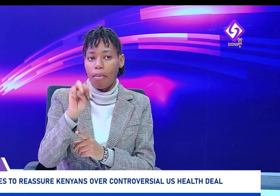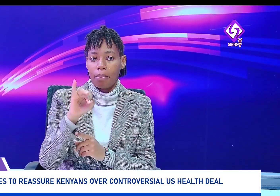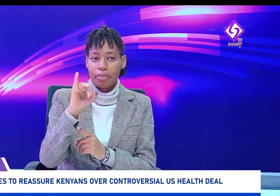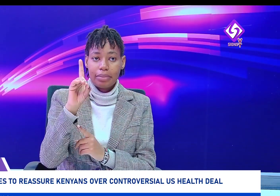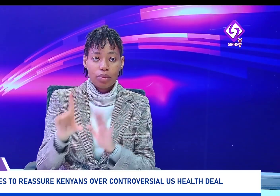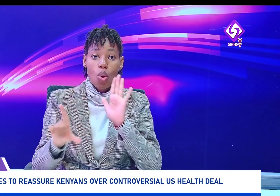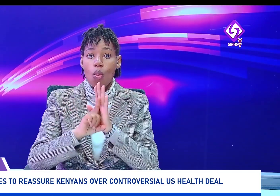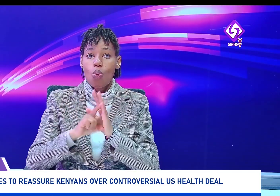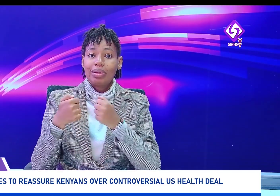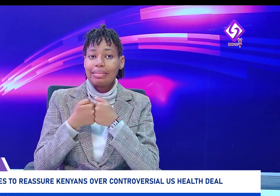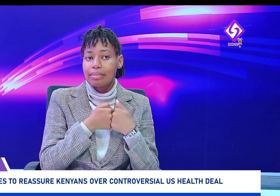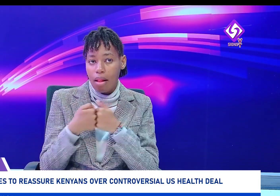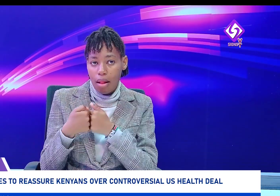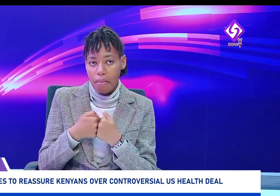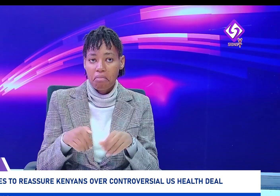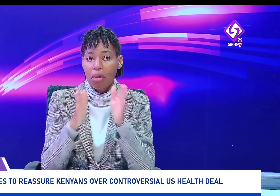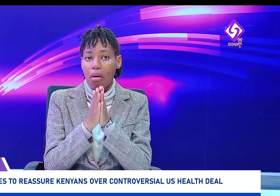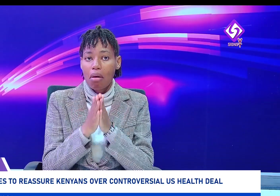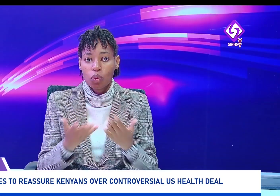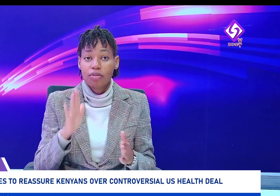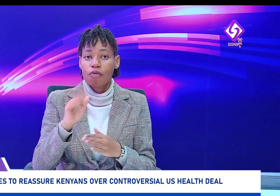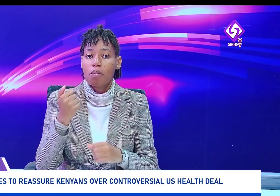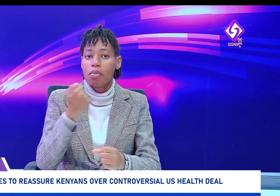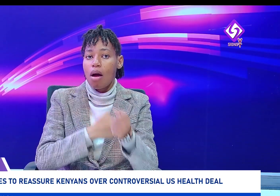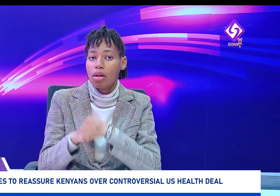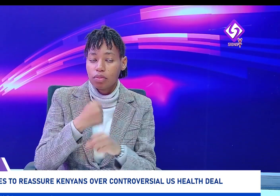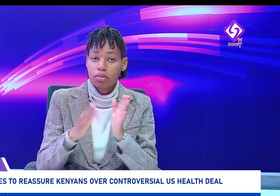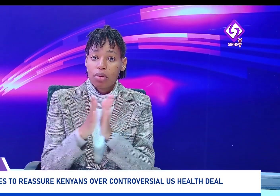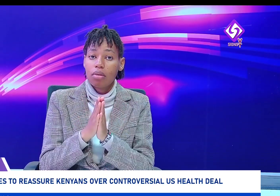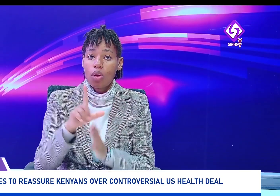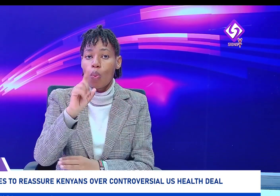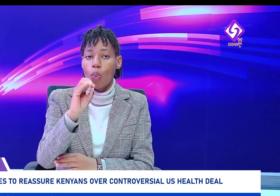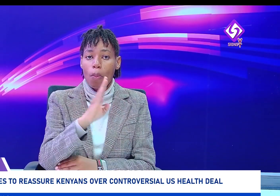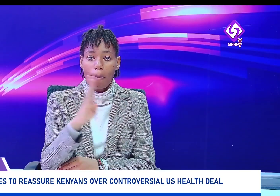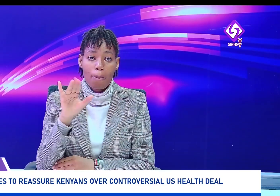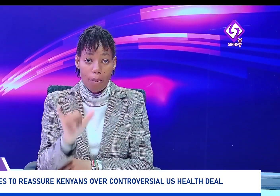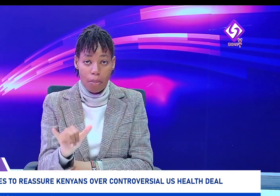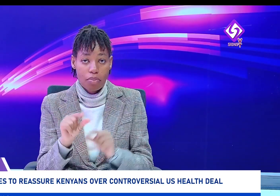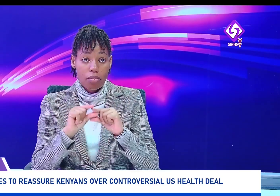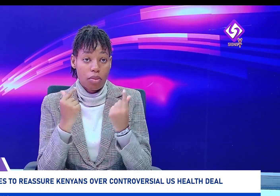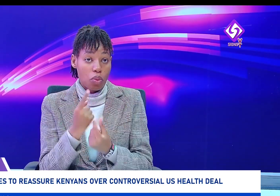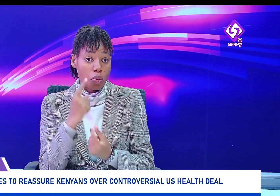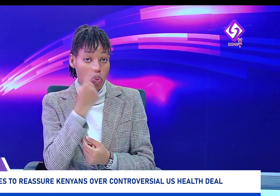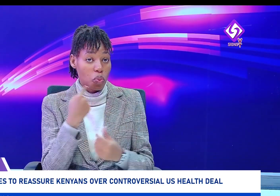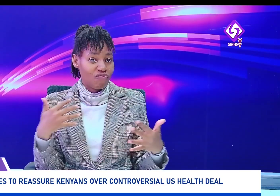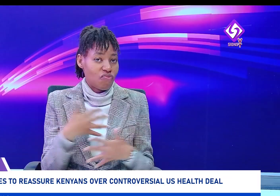Amid legal challenges and criticism from activists and lobby groups who fear the